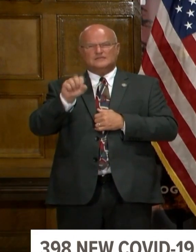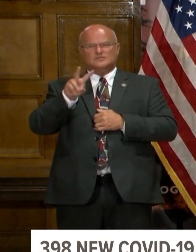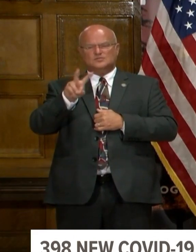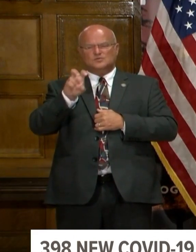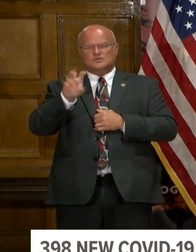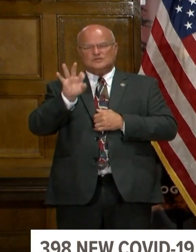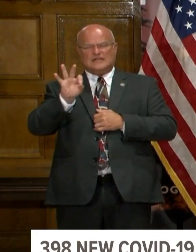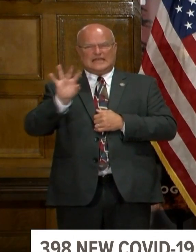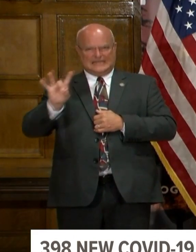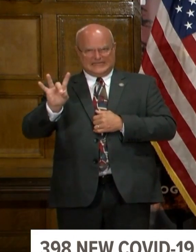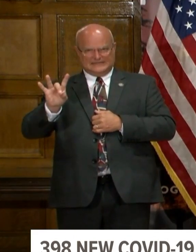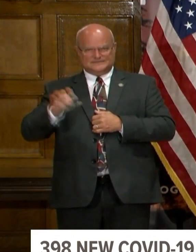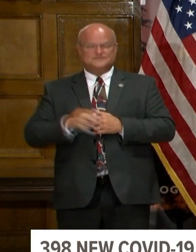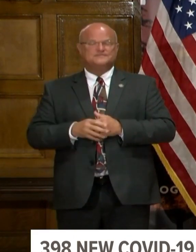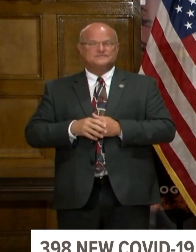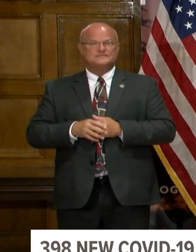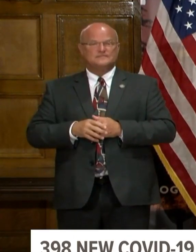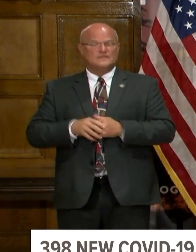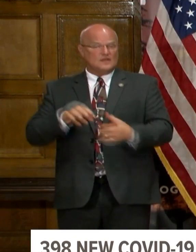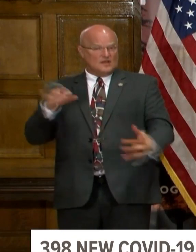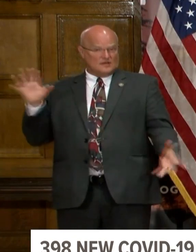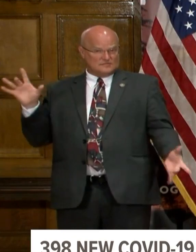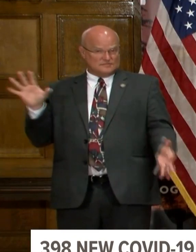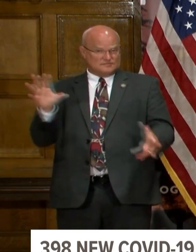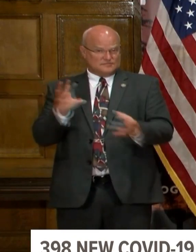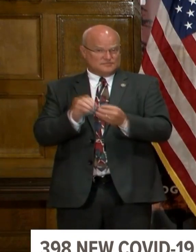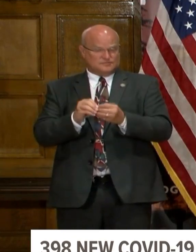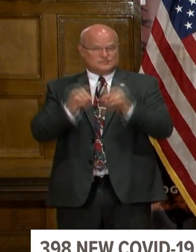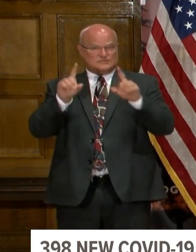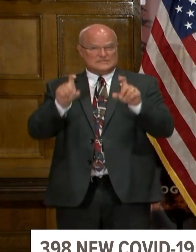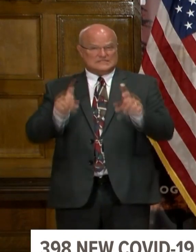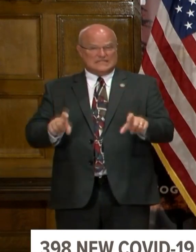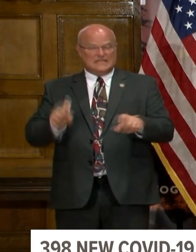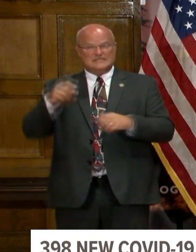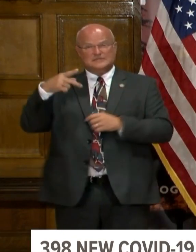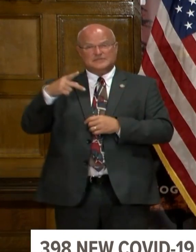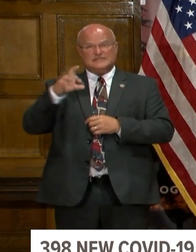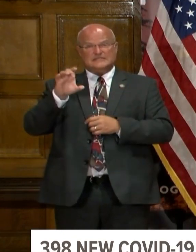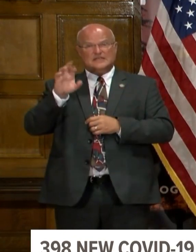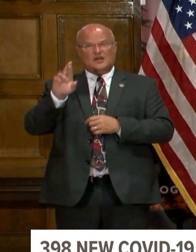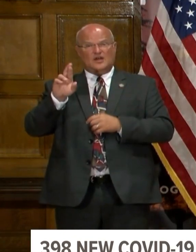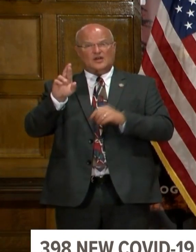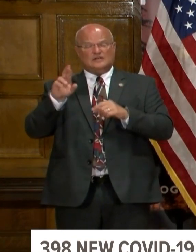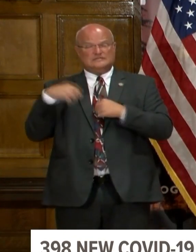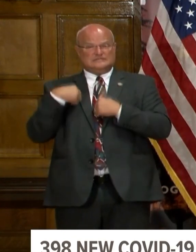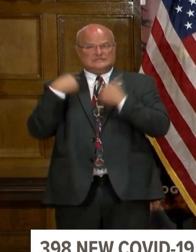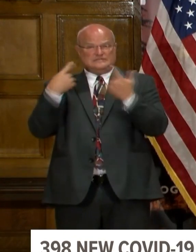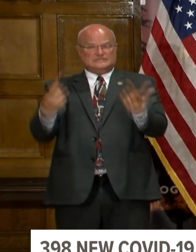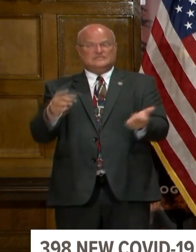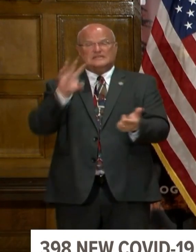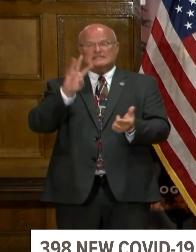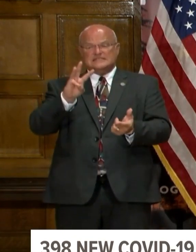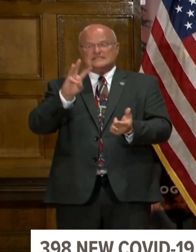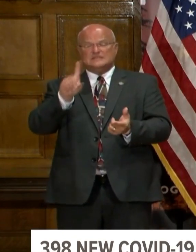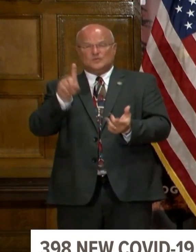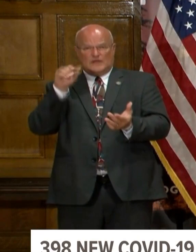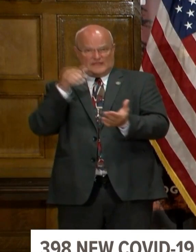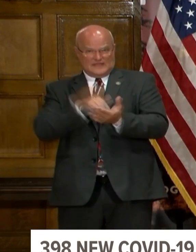298. The total number of tests performed, PCR tests performed to date, are